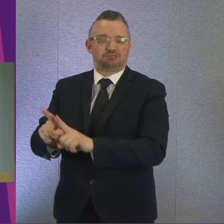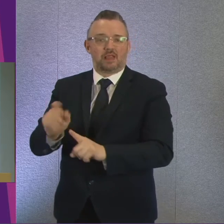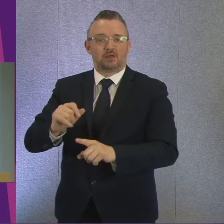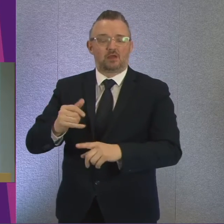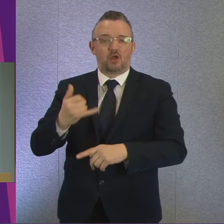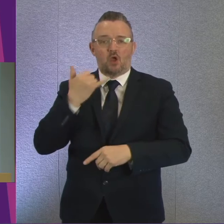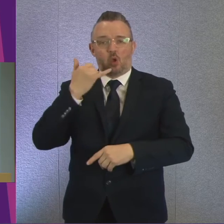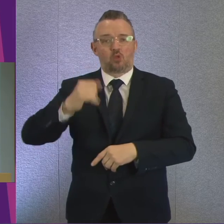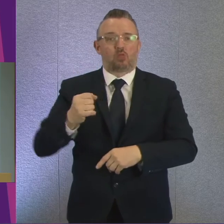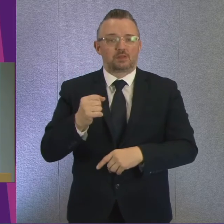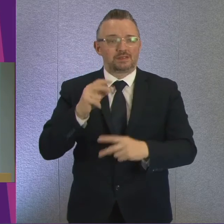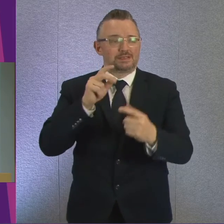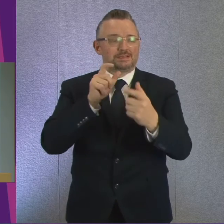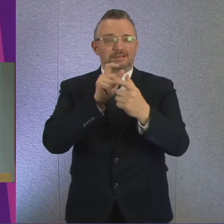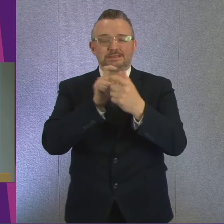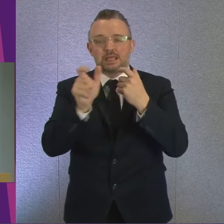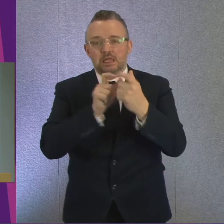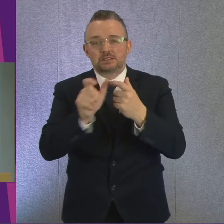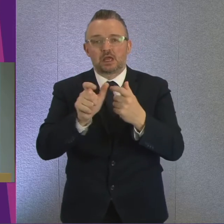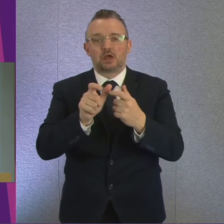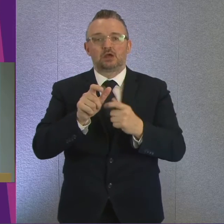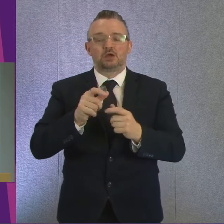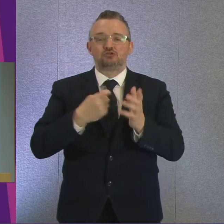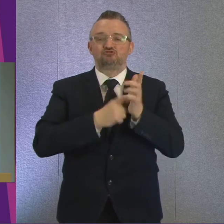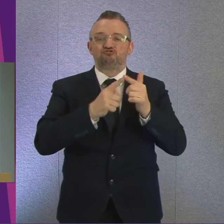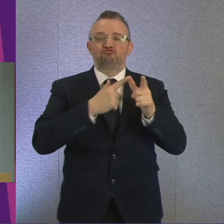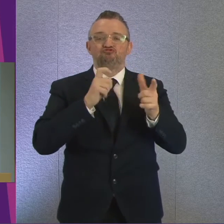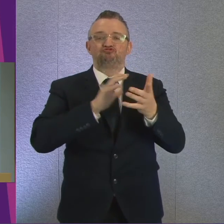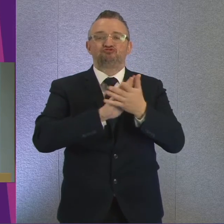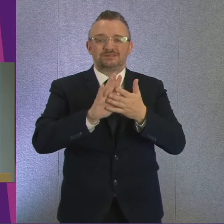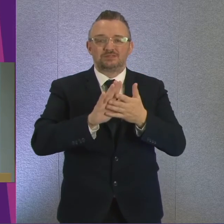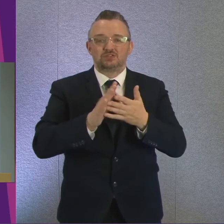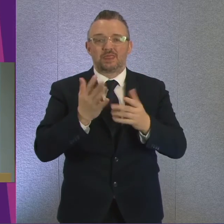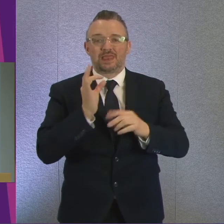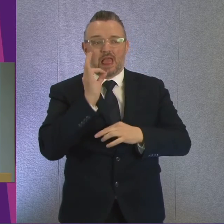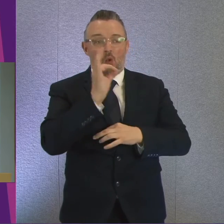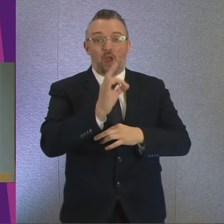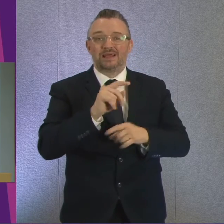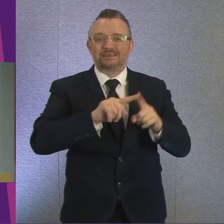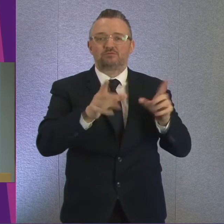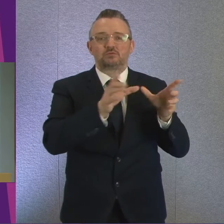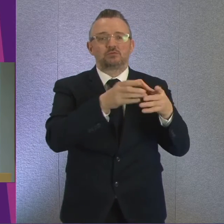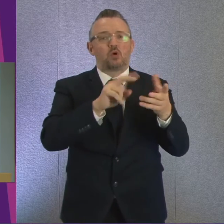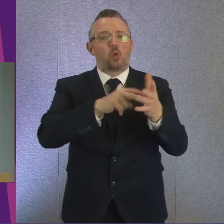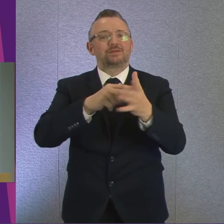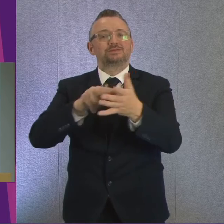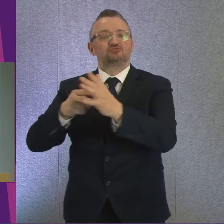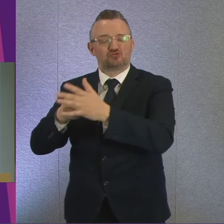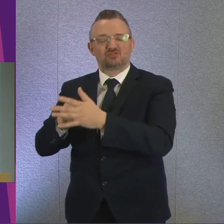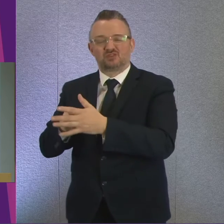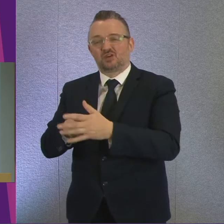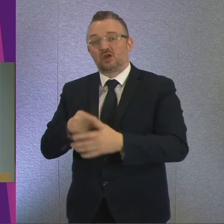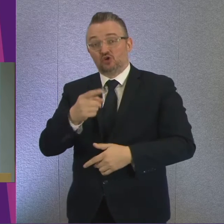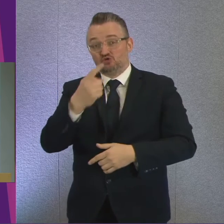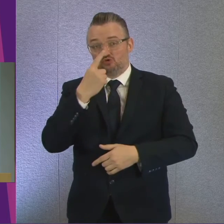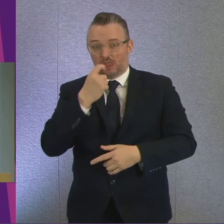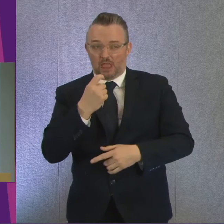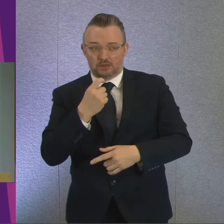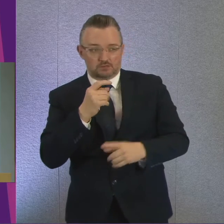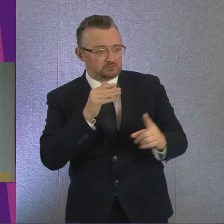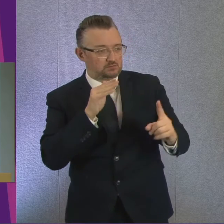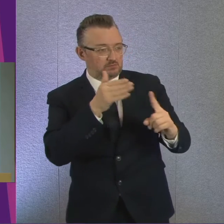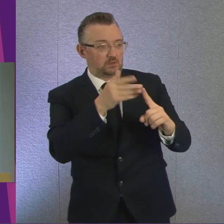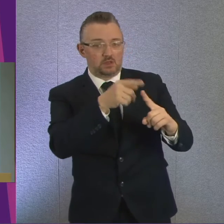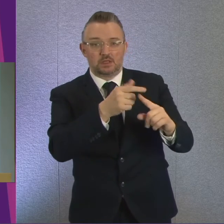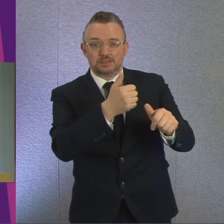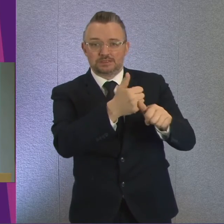Scotland, Dyslexia Scotland, The Reach and Inquire. So that constituent who you've mentioned should be able to find some support in some of those partner